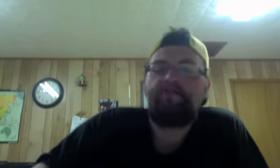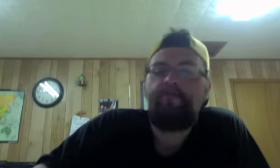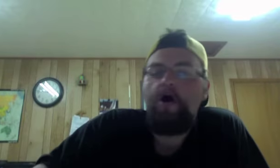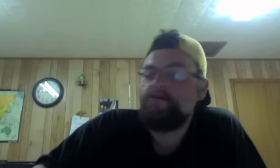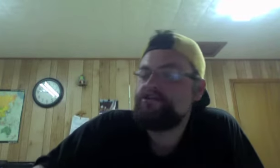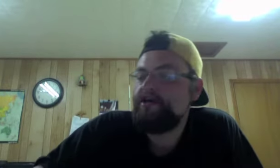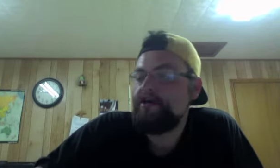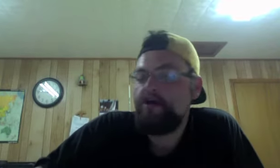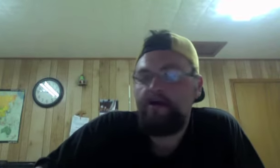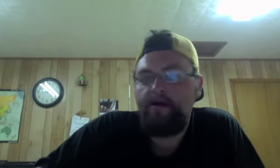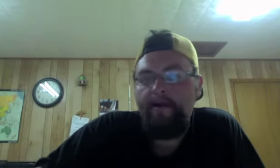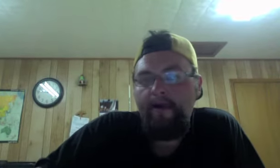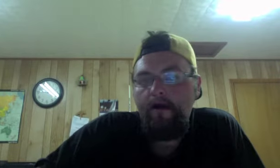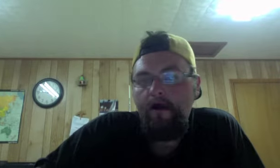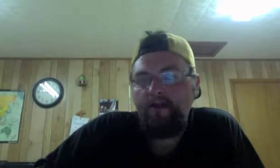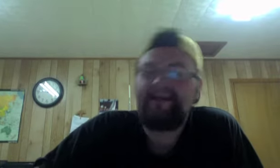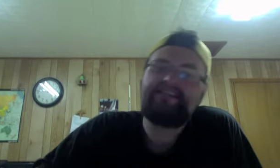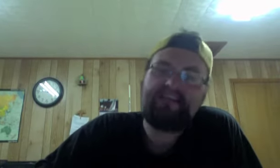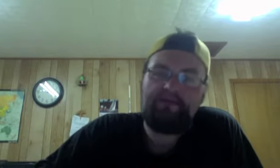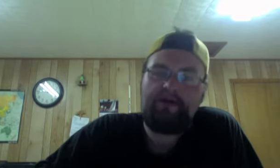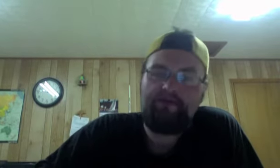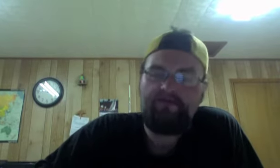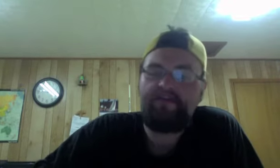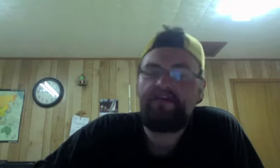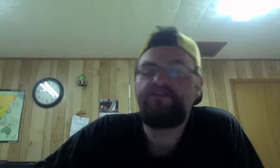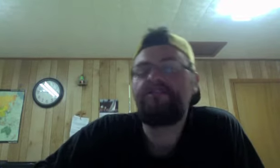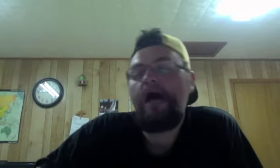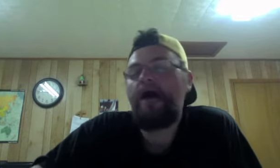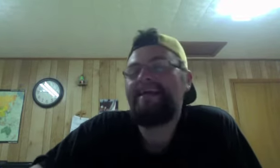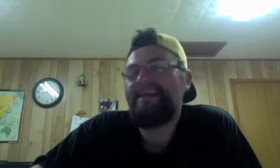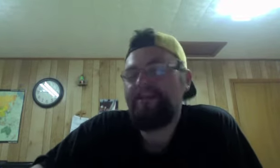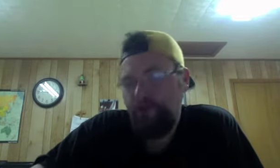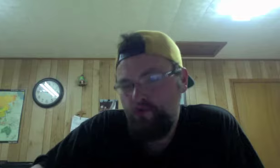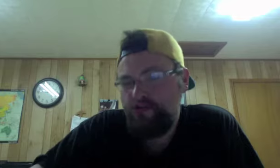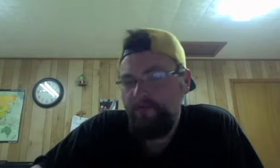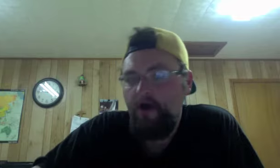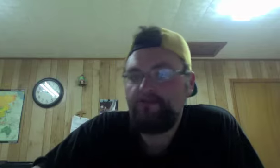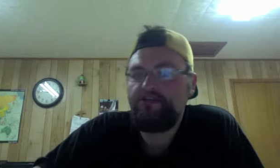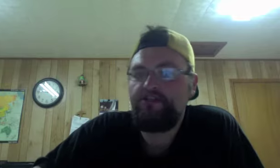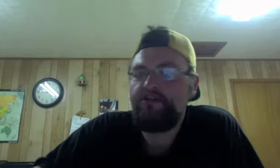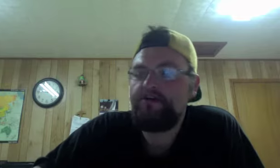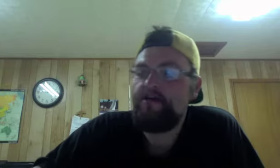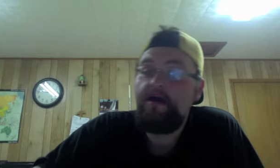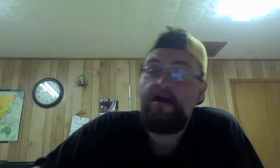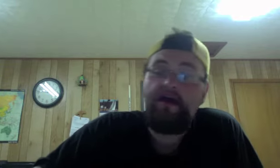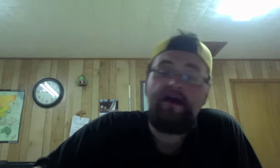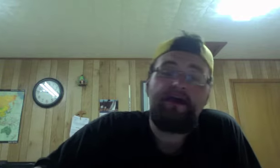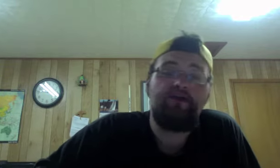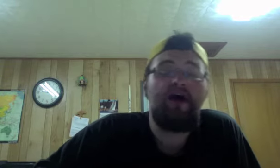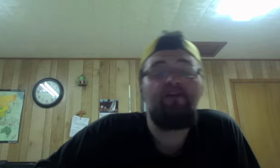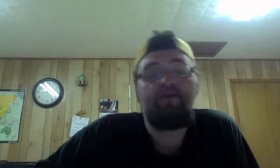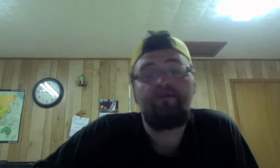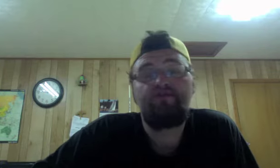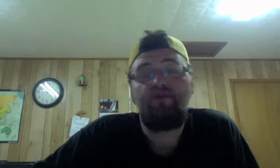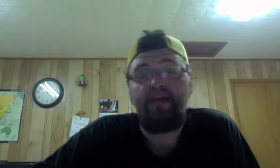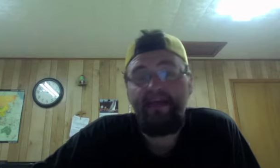the bombers here like I said in my preview of the east not huge on the bombers this year you know have a lot of problems going in